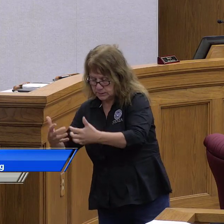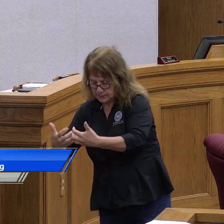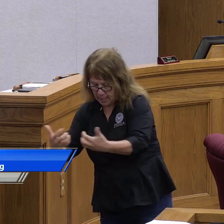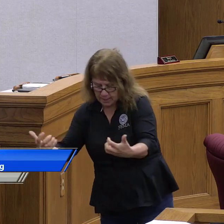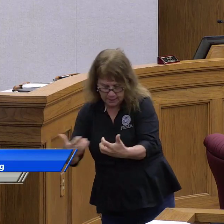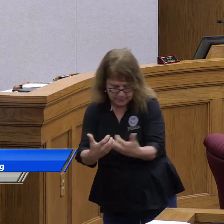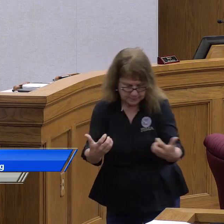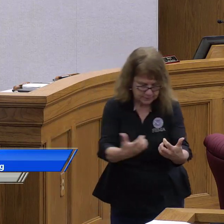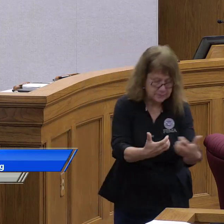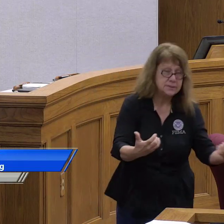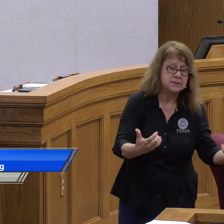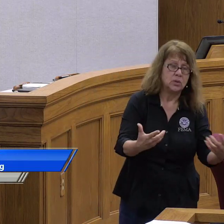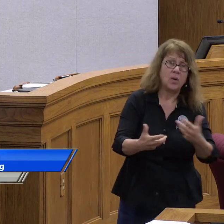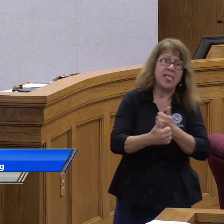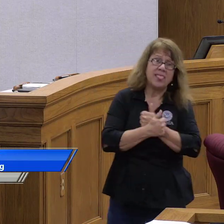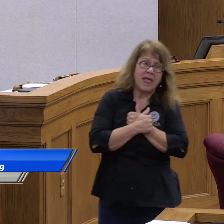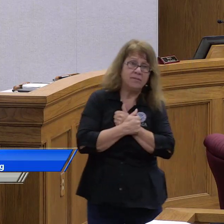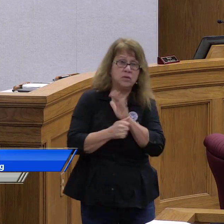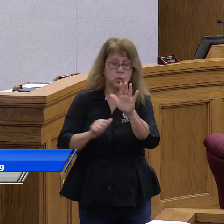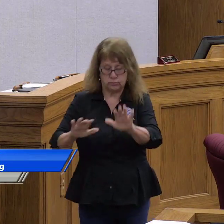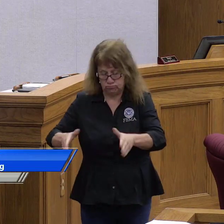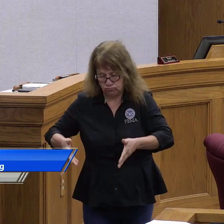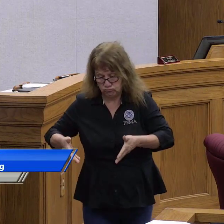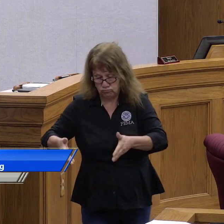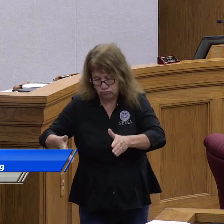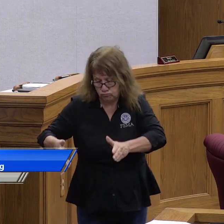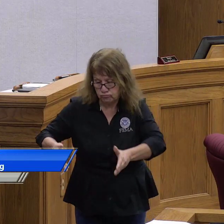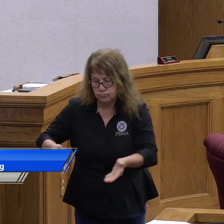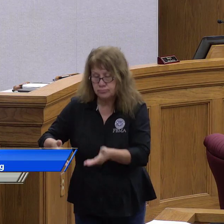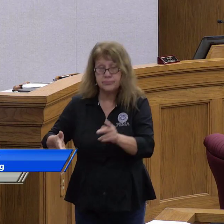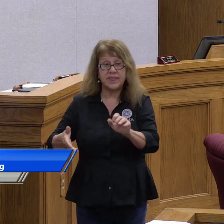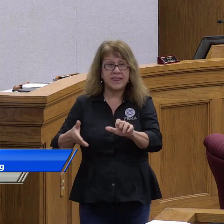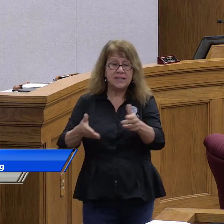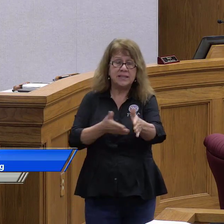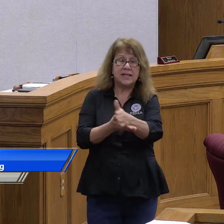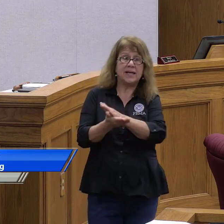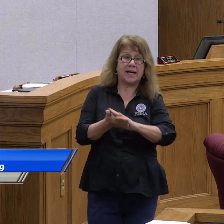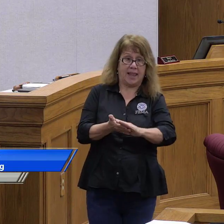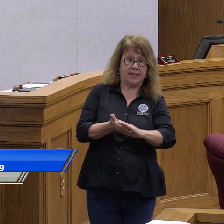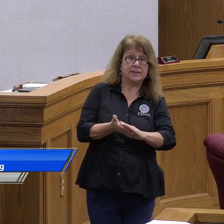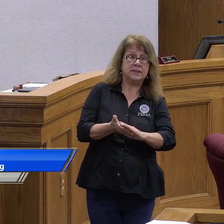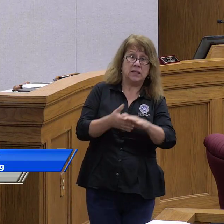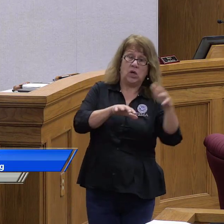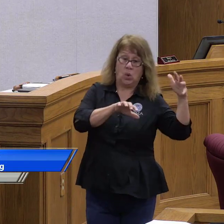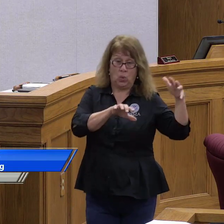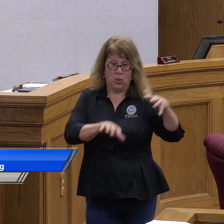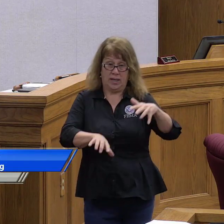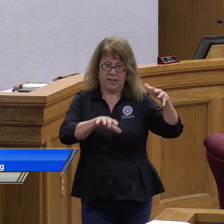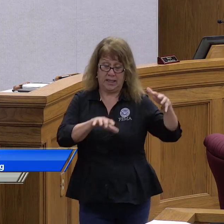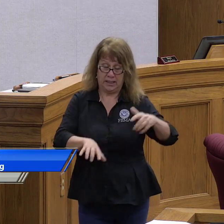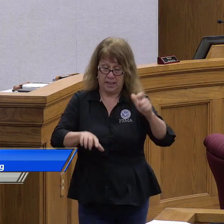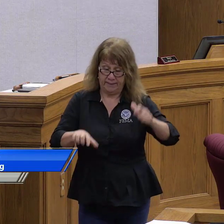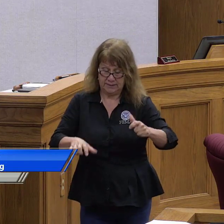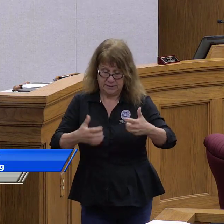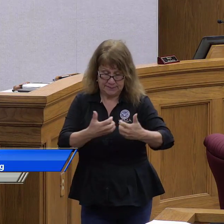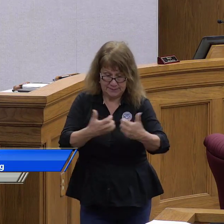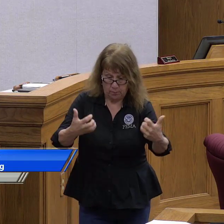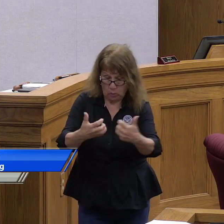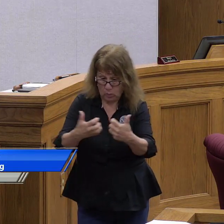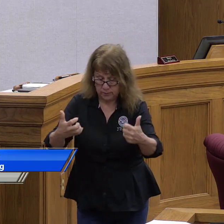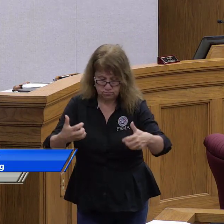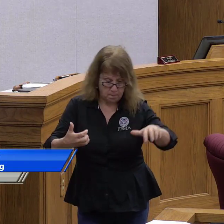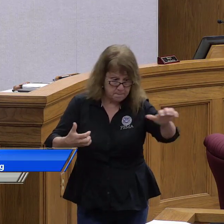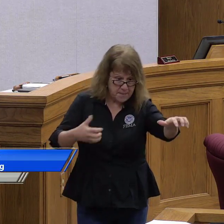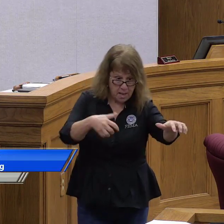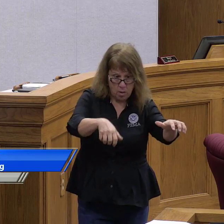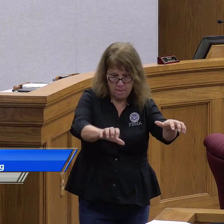love to keep the ditches clean, and with all this rain predicted, that would be the best thing we could do is consolidate our piles and keep it out of